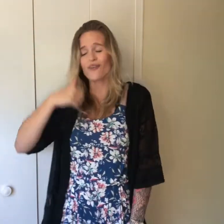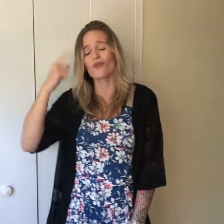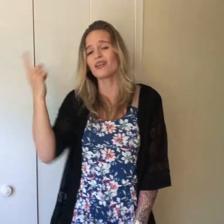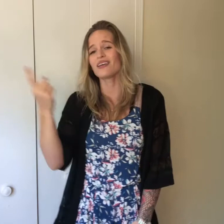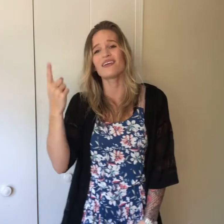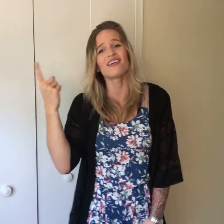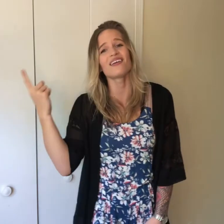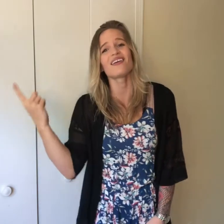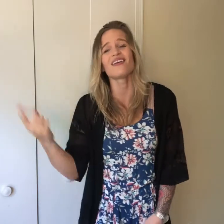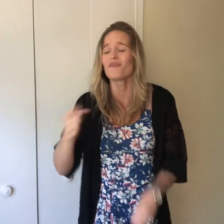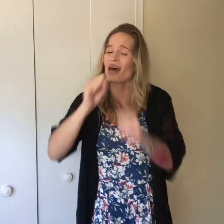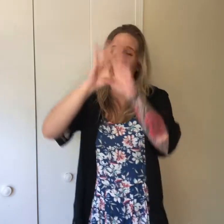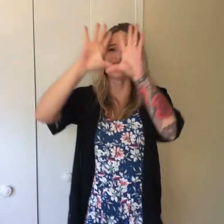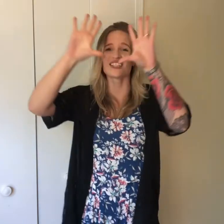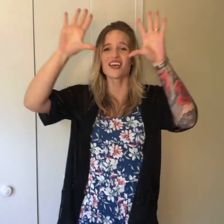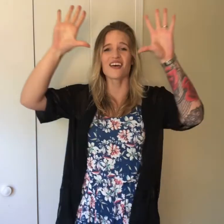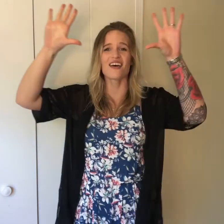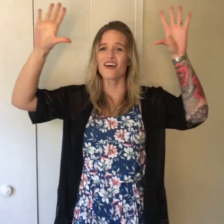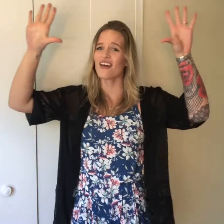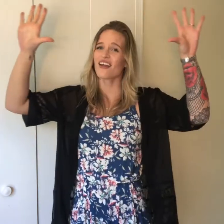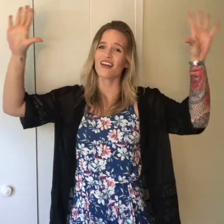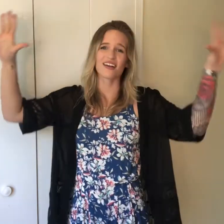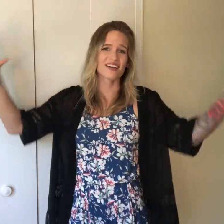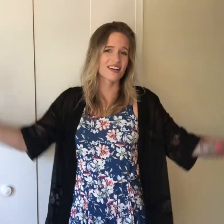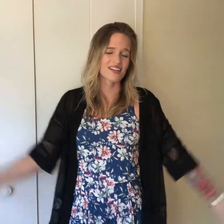only imagine.